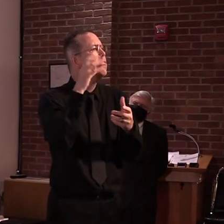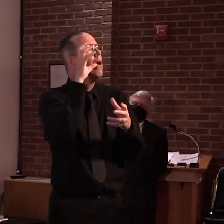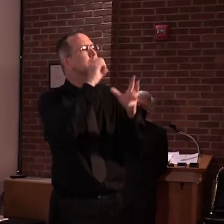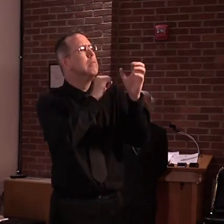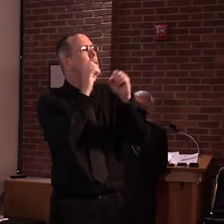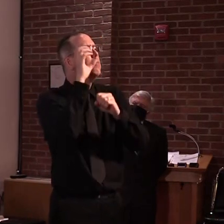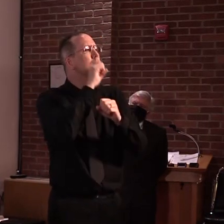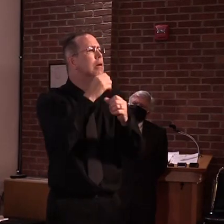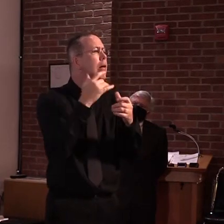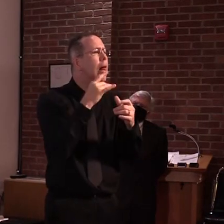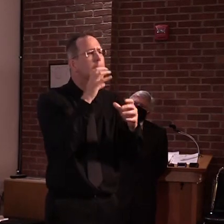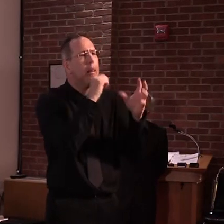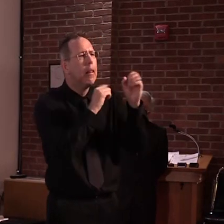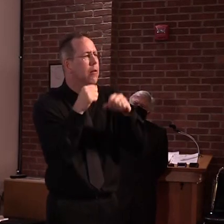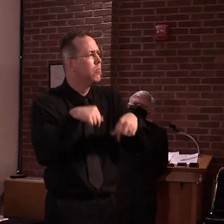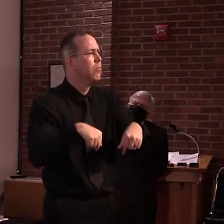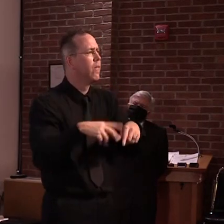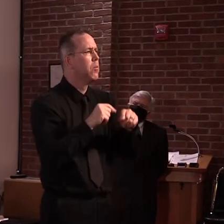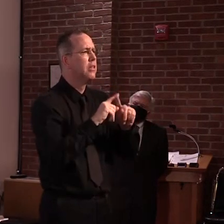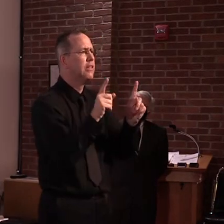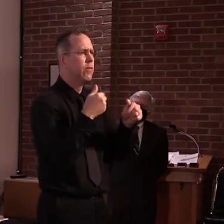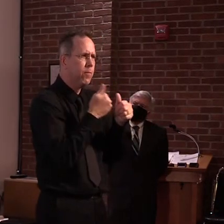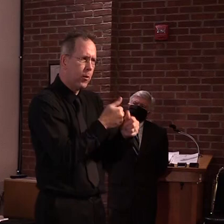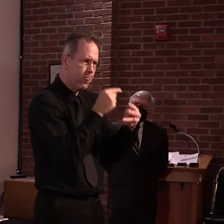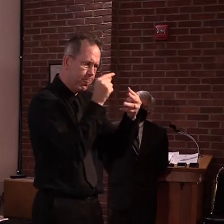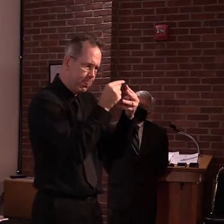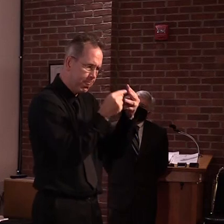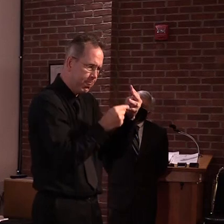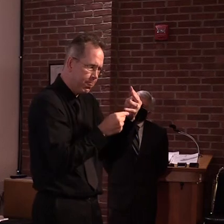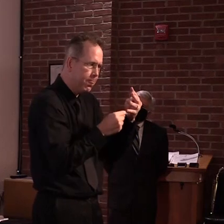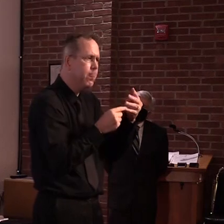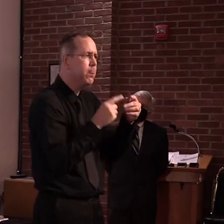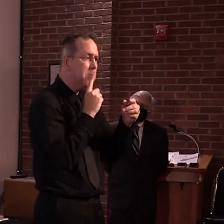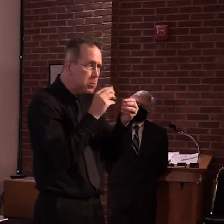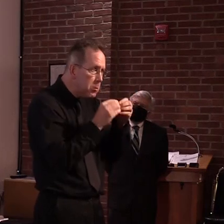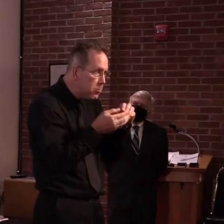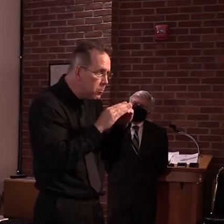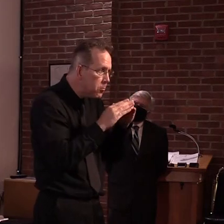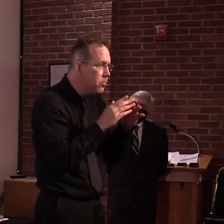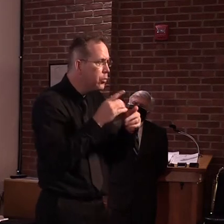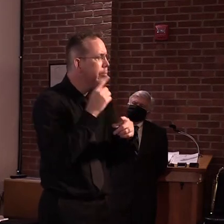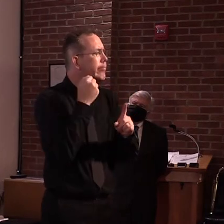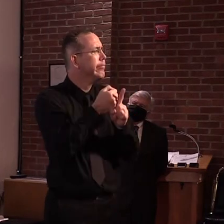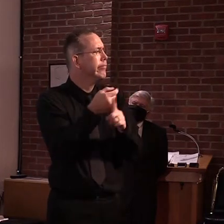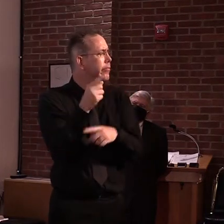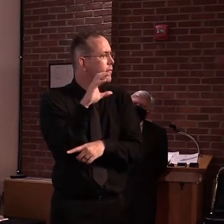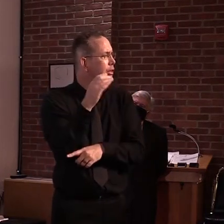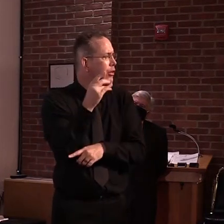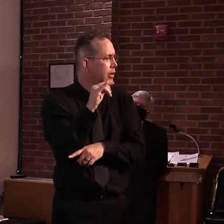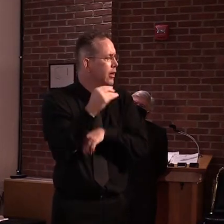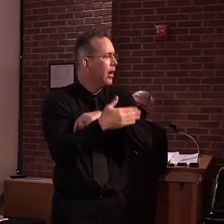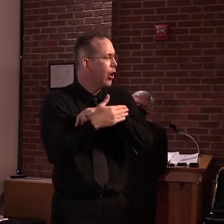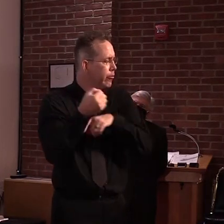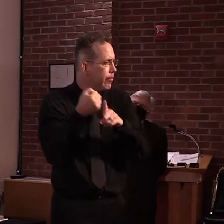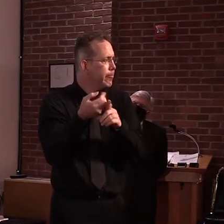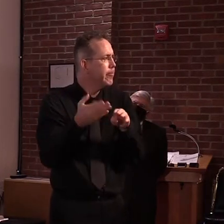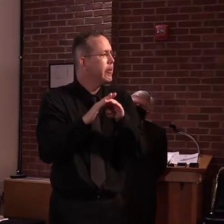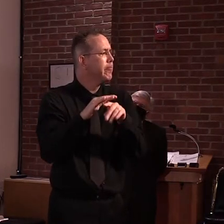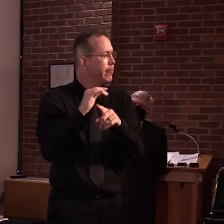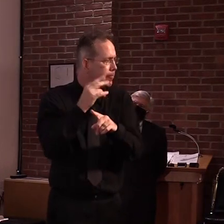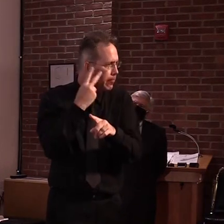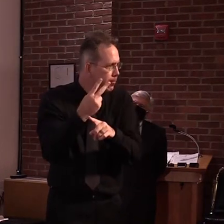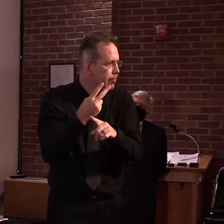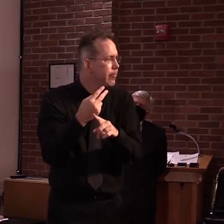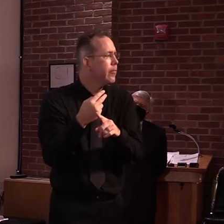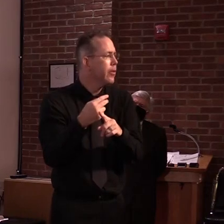own cases, and know that that number that increased to Chittenden County from, you know, 159 to 814 is related